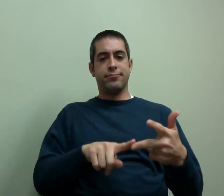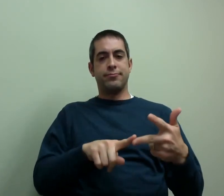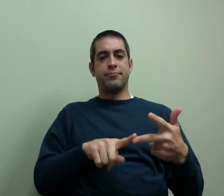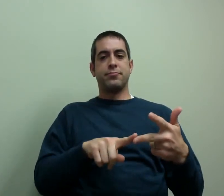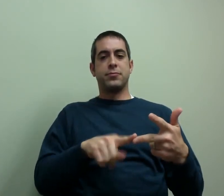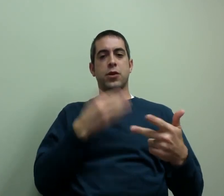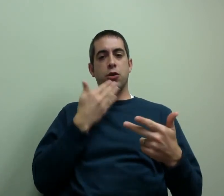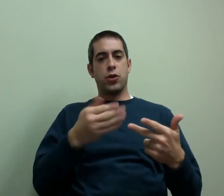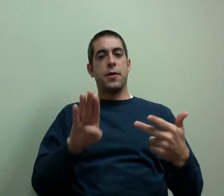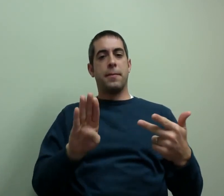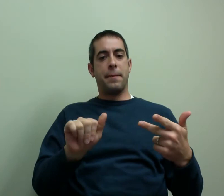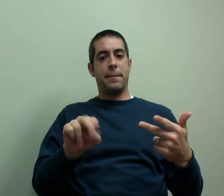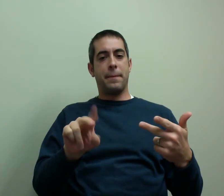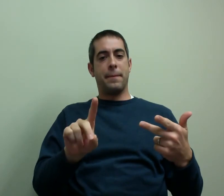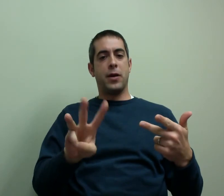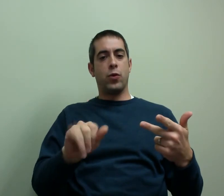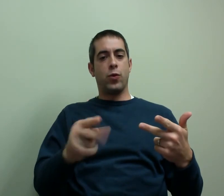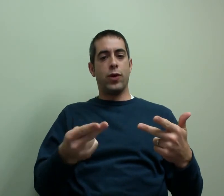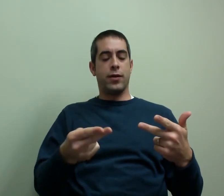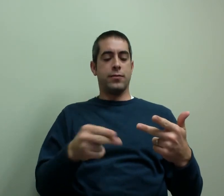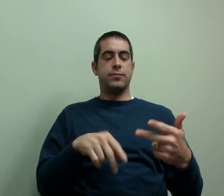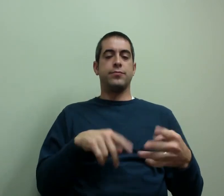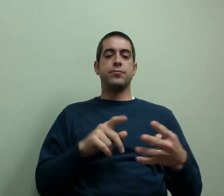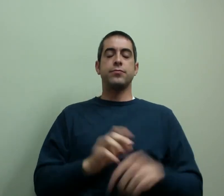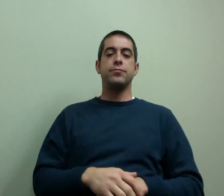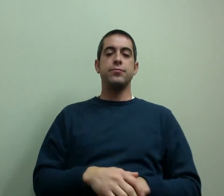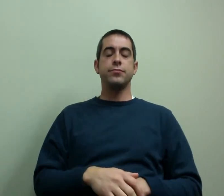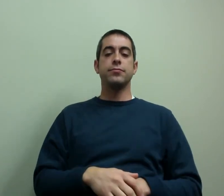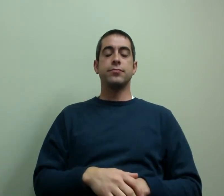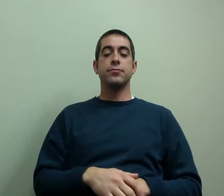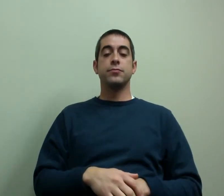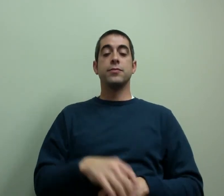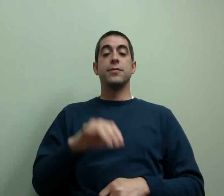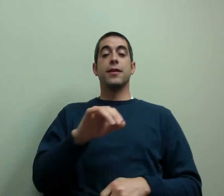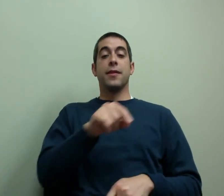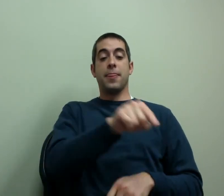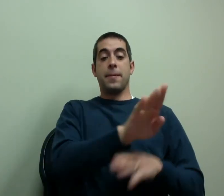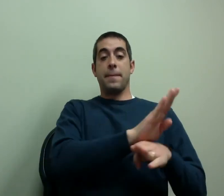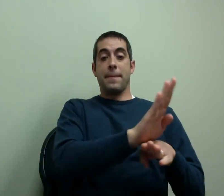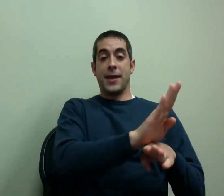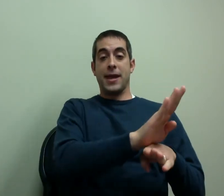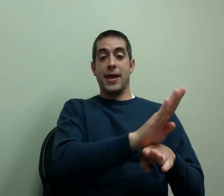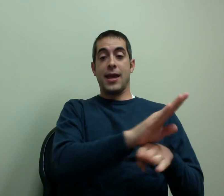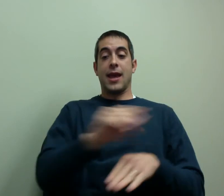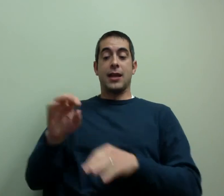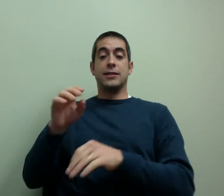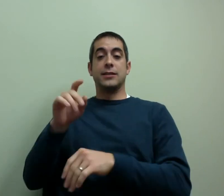is usually located at a call center ready to interpret for the consumers at their location.